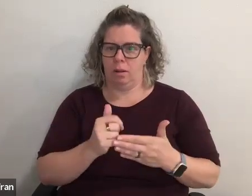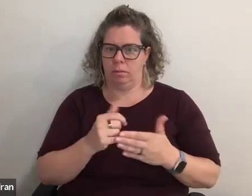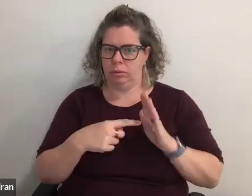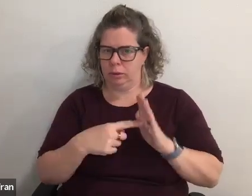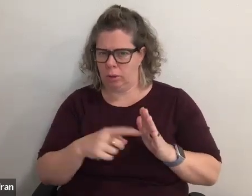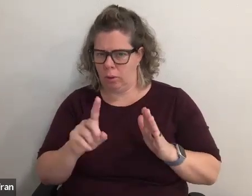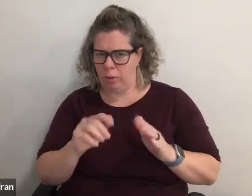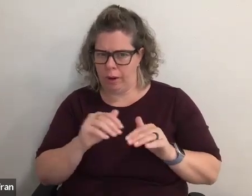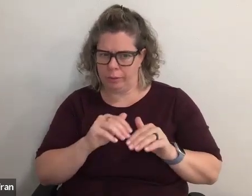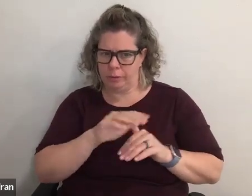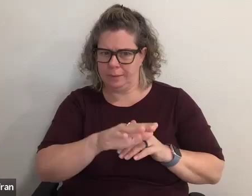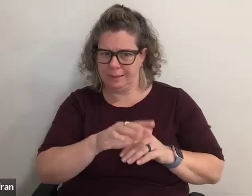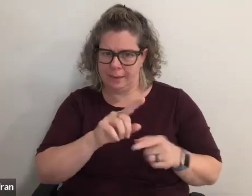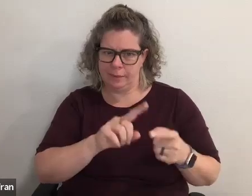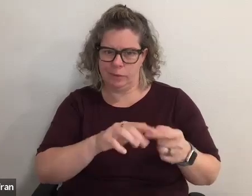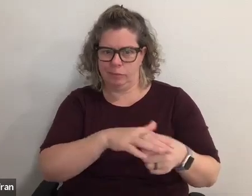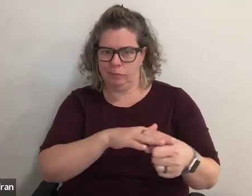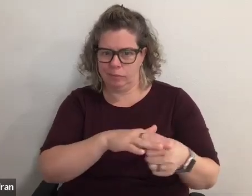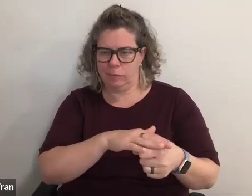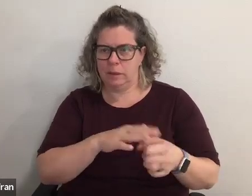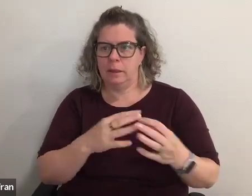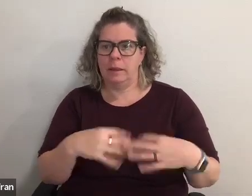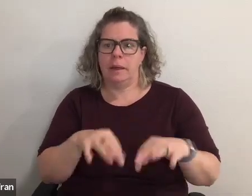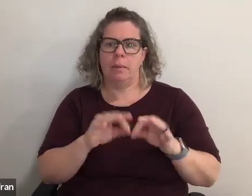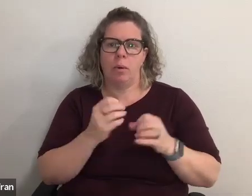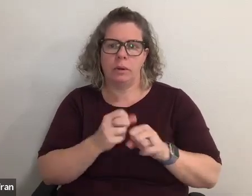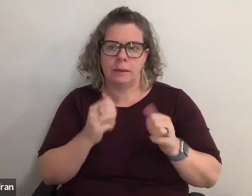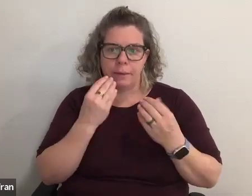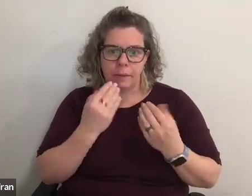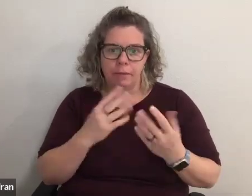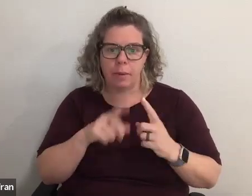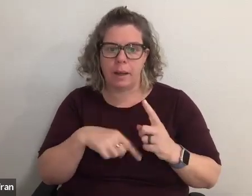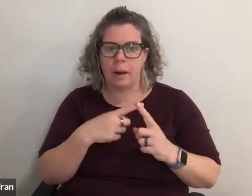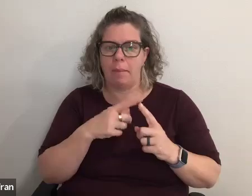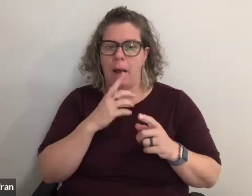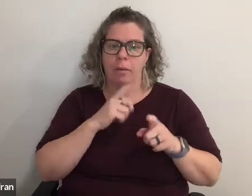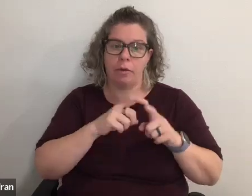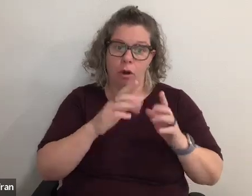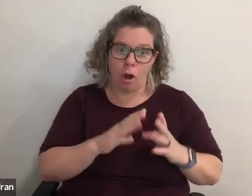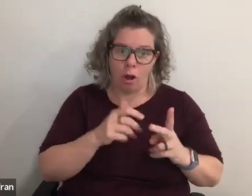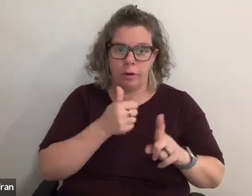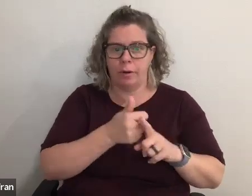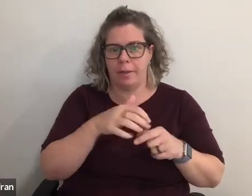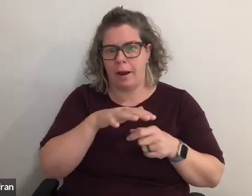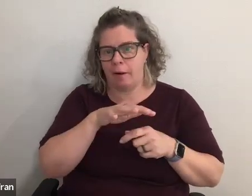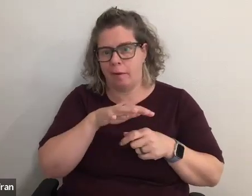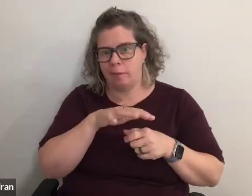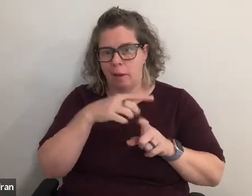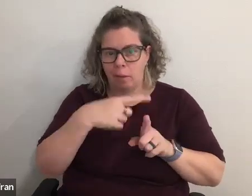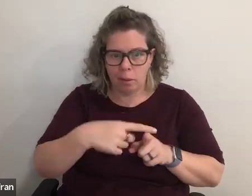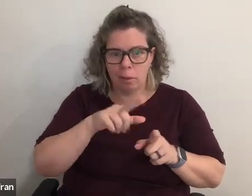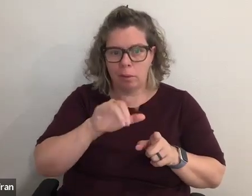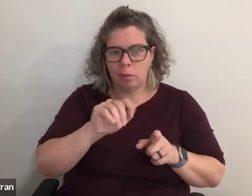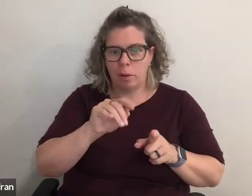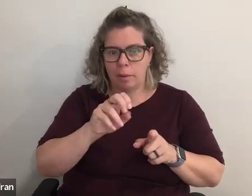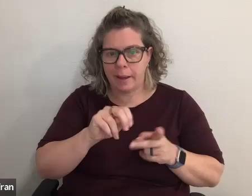us where we're dispatched to, important safety information about the crisis and the caller, a location so we know